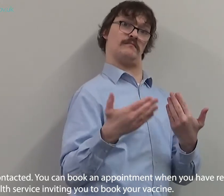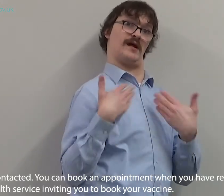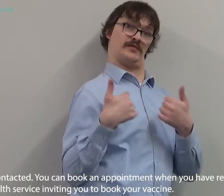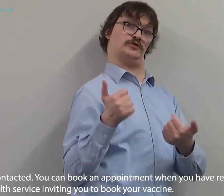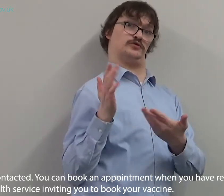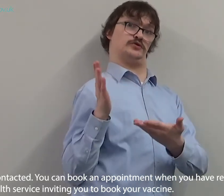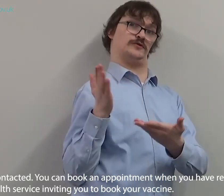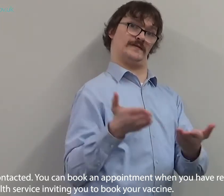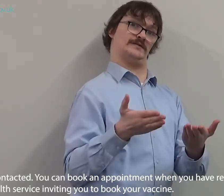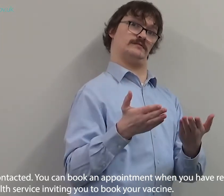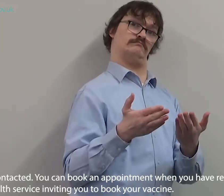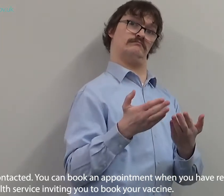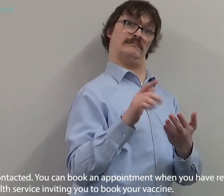inviting you to book your vaccine.